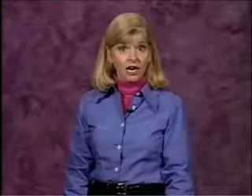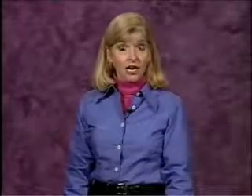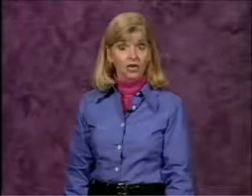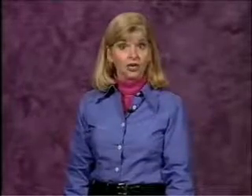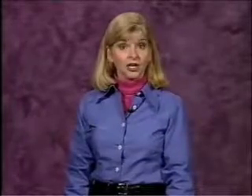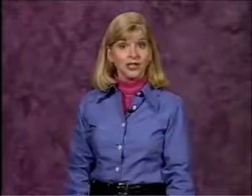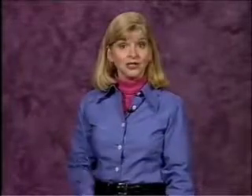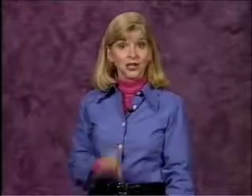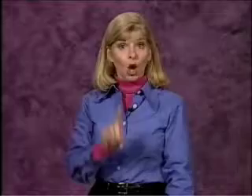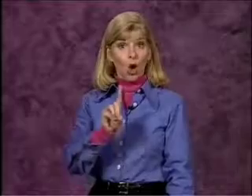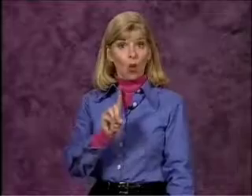1,900 is